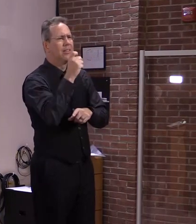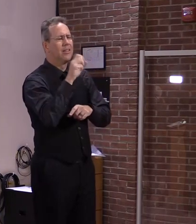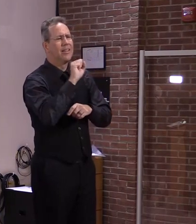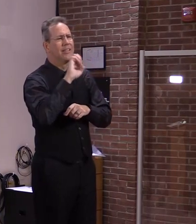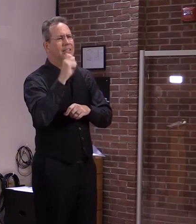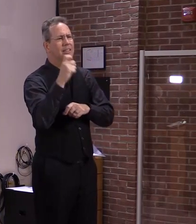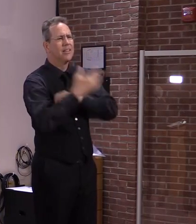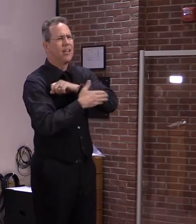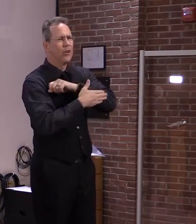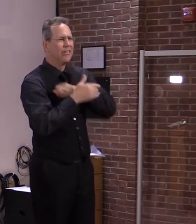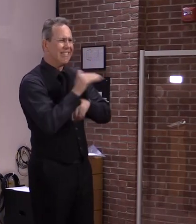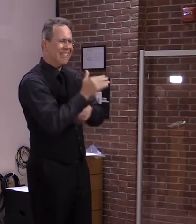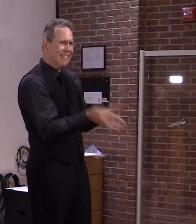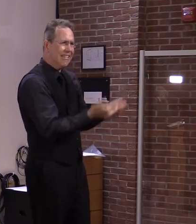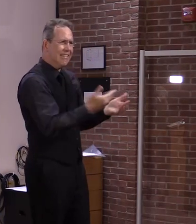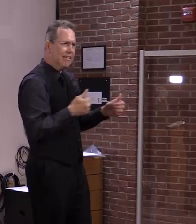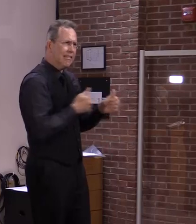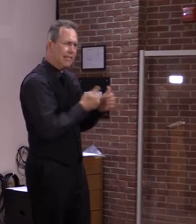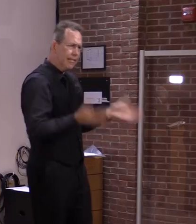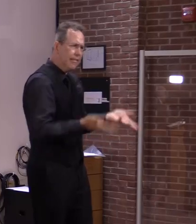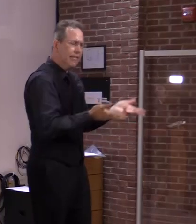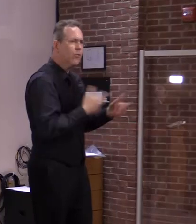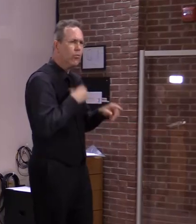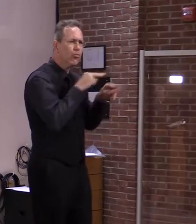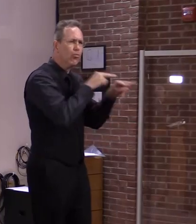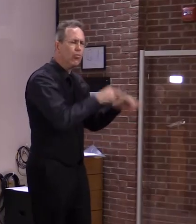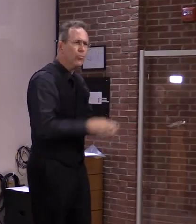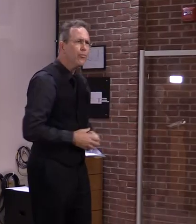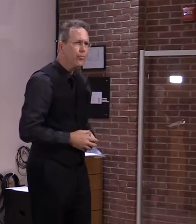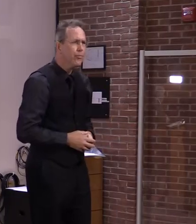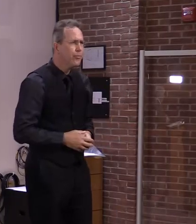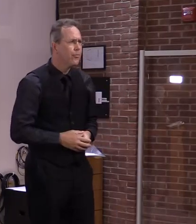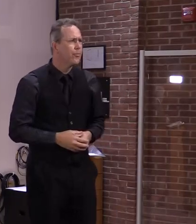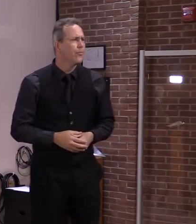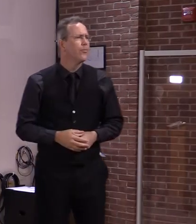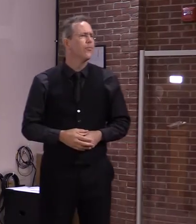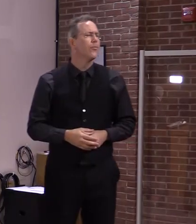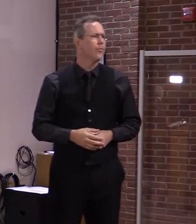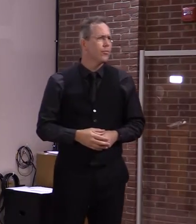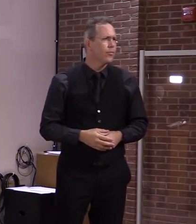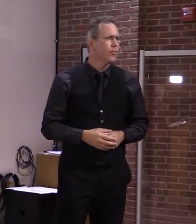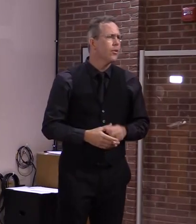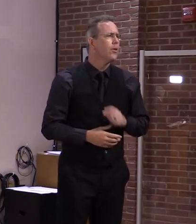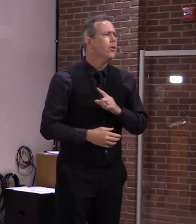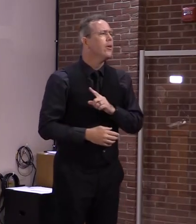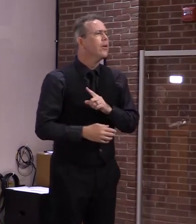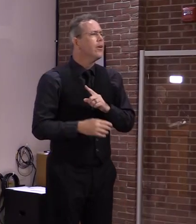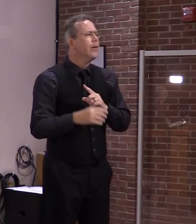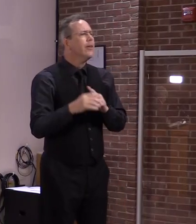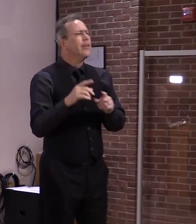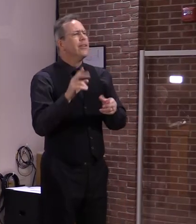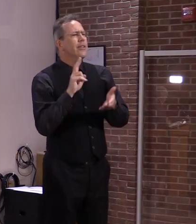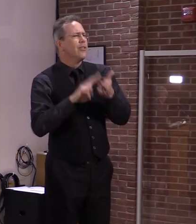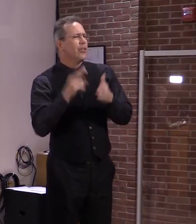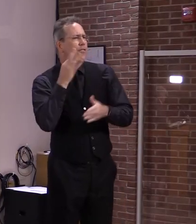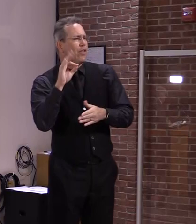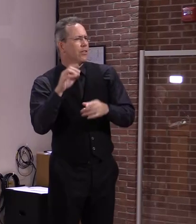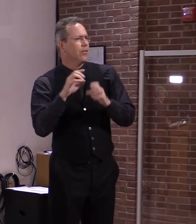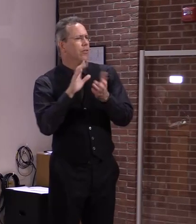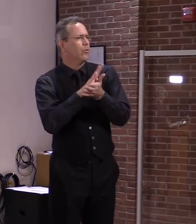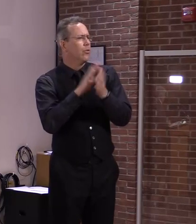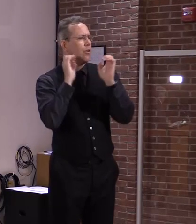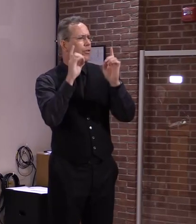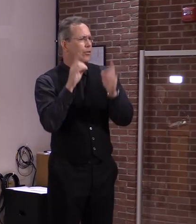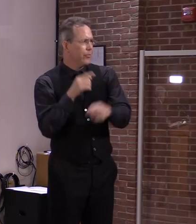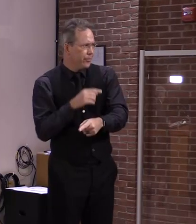Thank you. If I can ask one more thing. Yeah, and also I'll have Secretary French talk about the school effort that we're